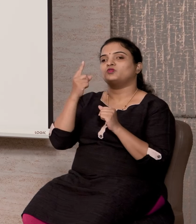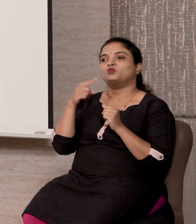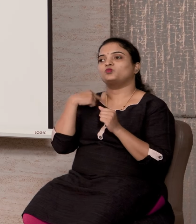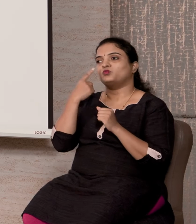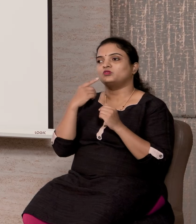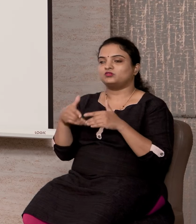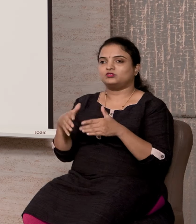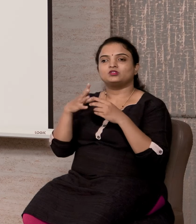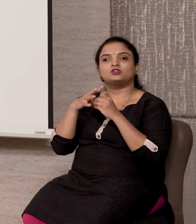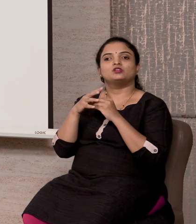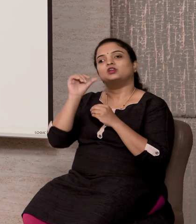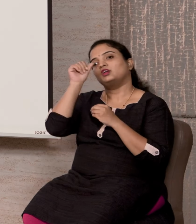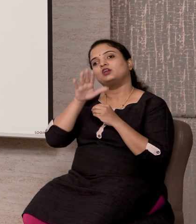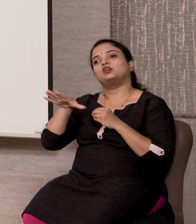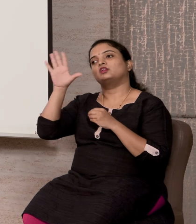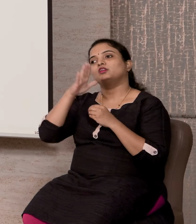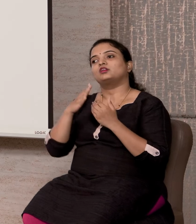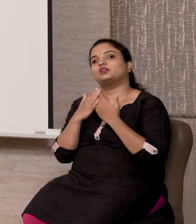graduate. Yeah.